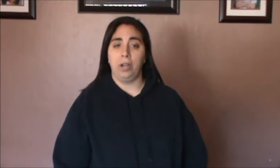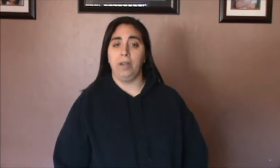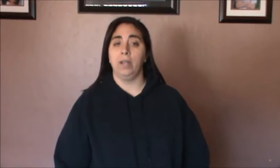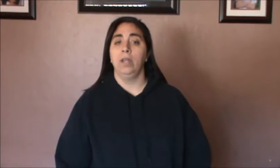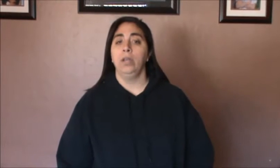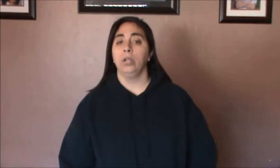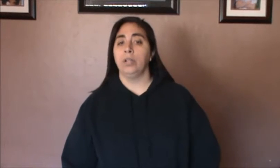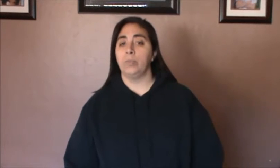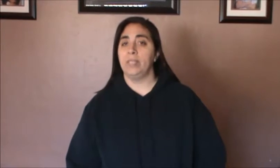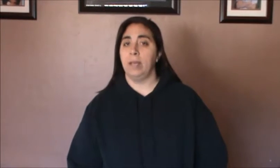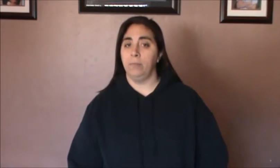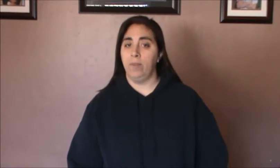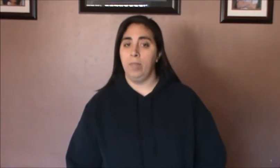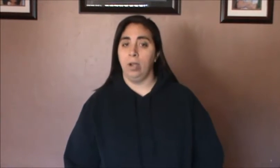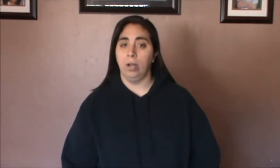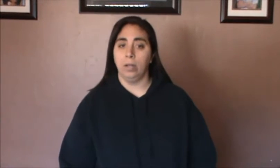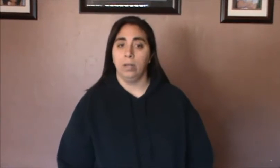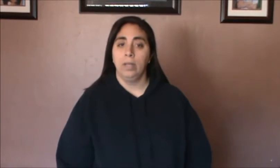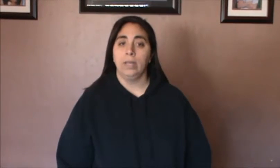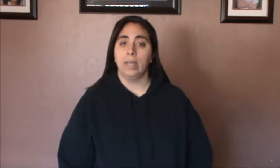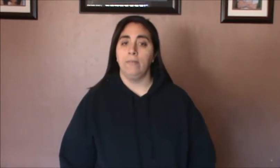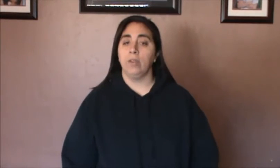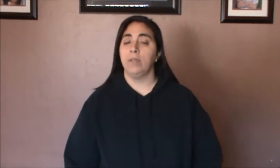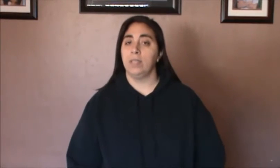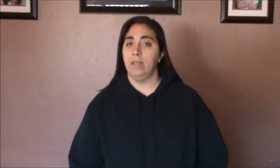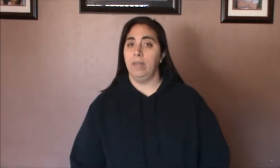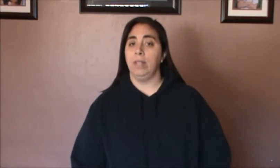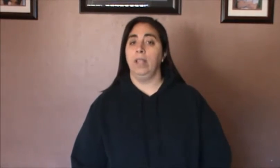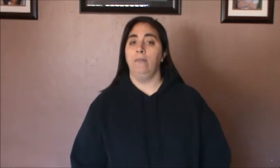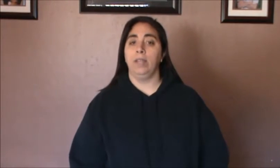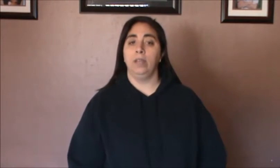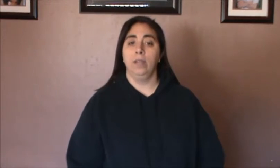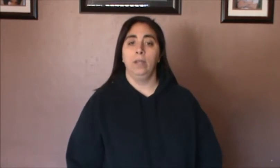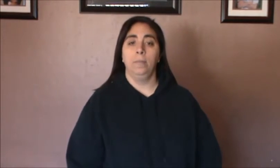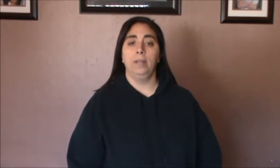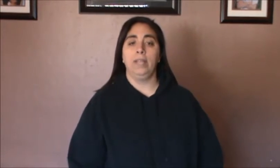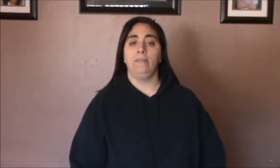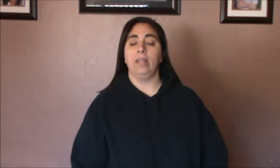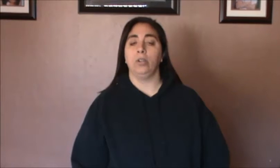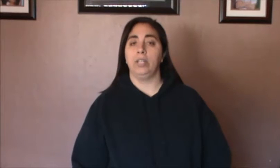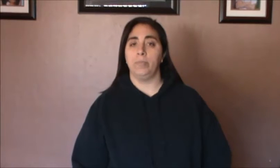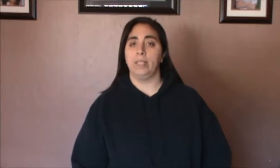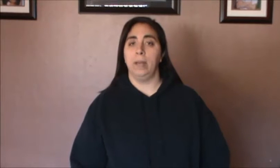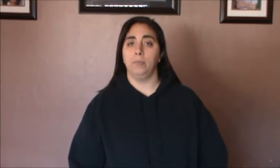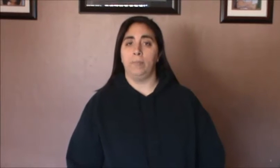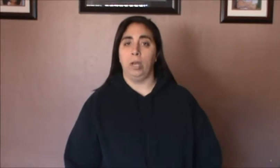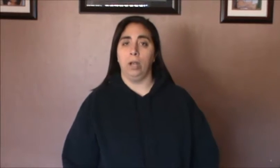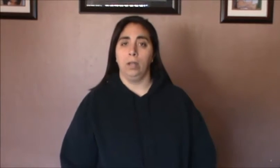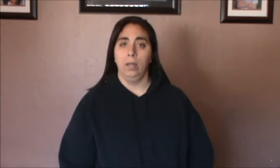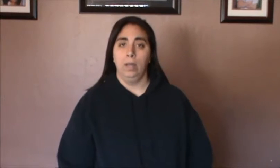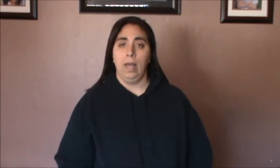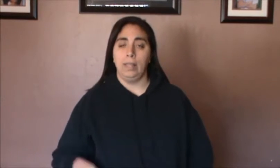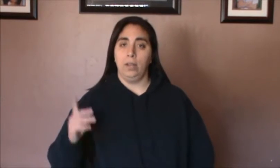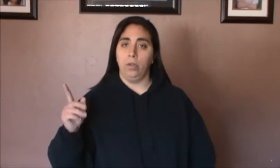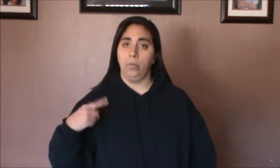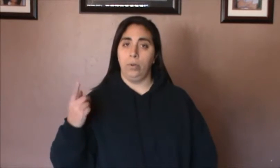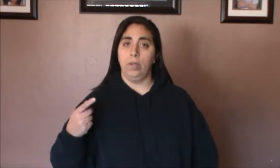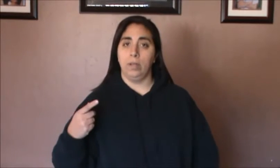sharing. Christmas comes from the heart. Giving, receiving, loving, believing. Christmas comes from the heart. And then it'll go through it a